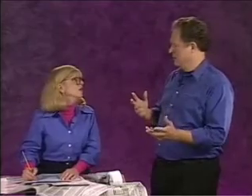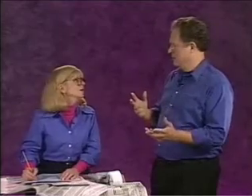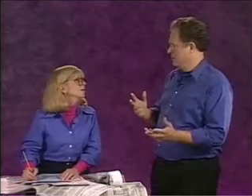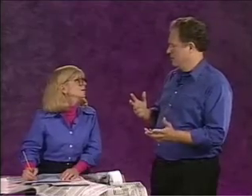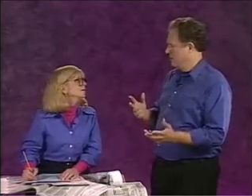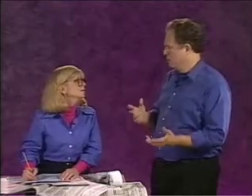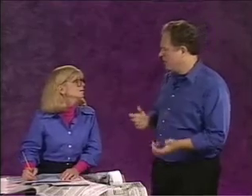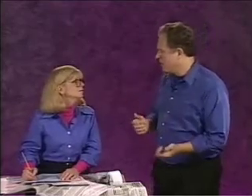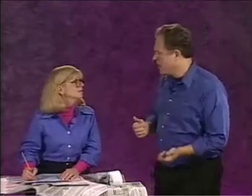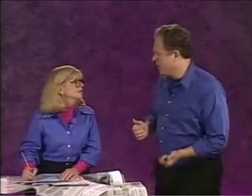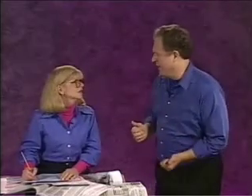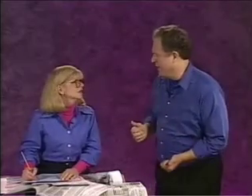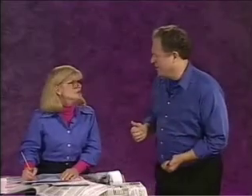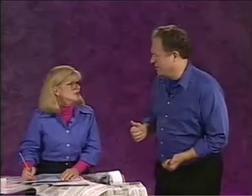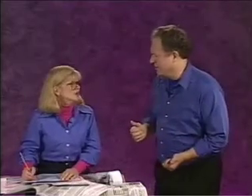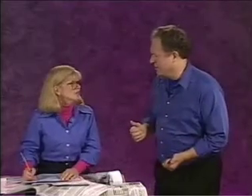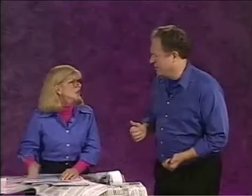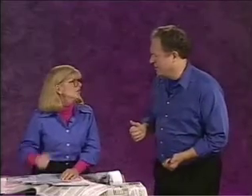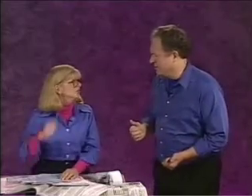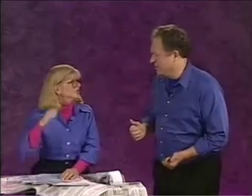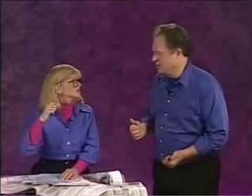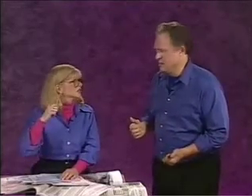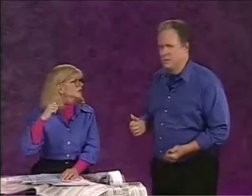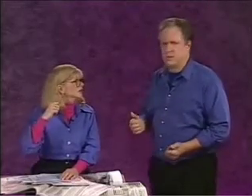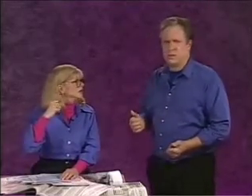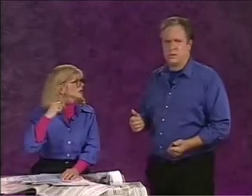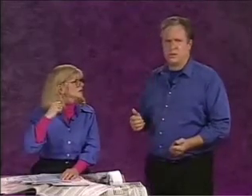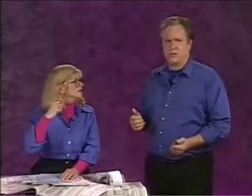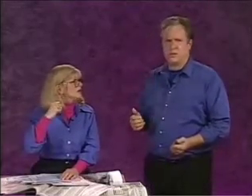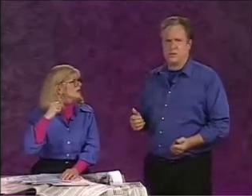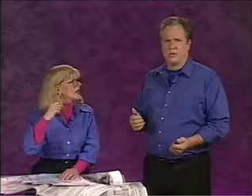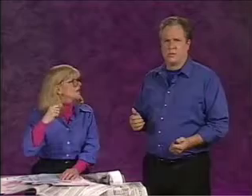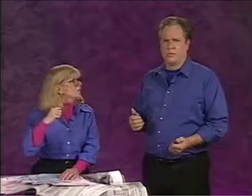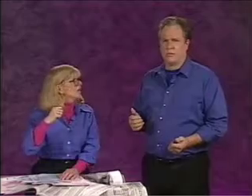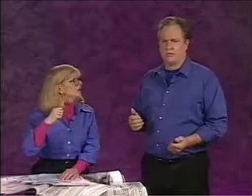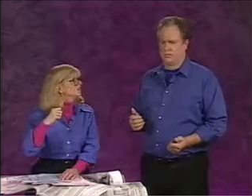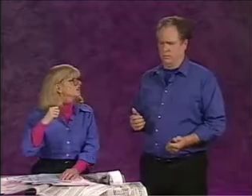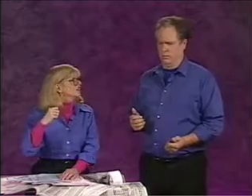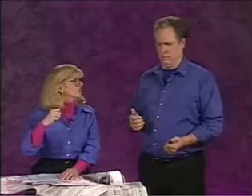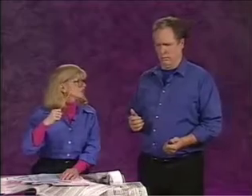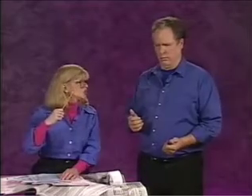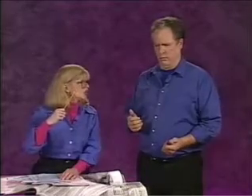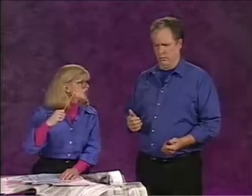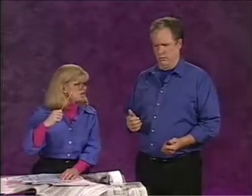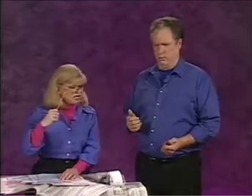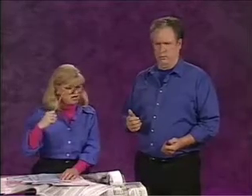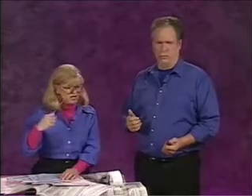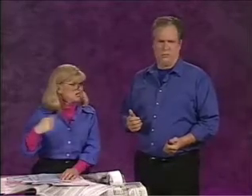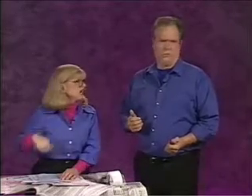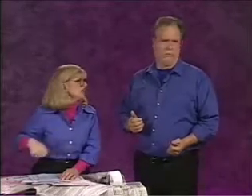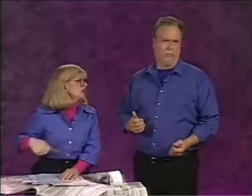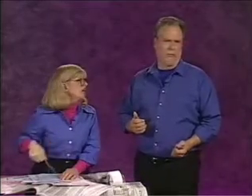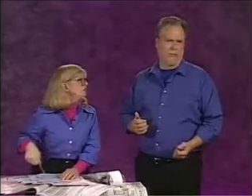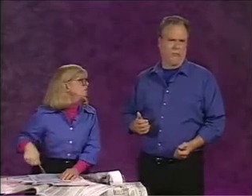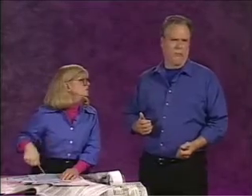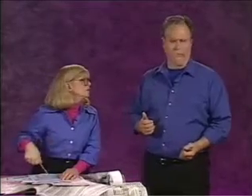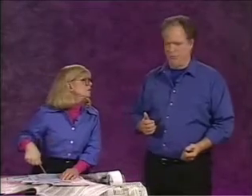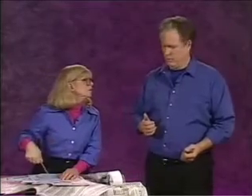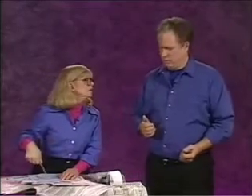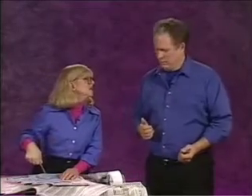brain. What are you talking about? Well, the gears in my brain, they always make a racket when I have to think extra hard. Like now, while I'm trying to get my